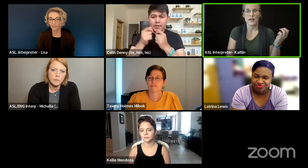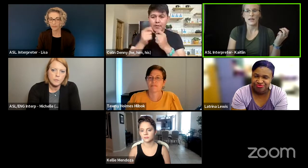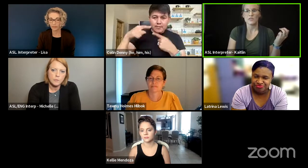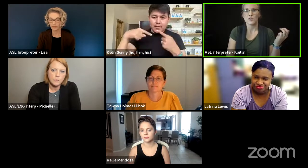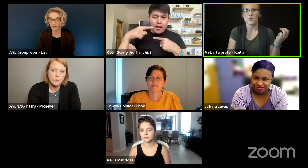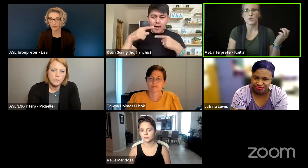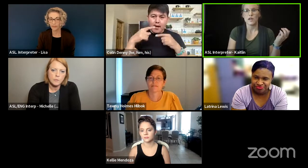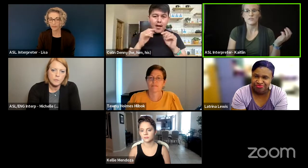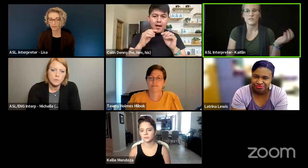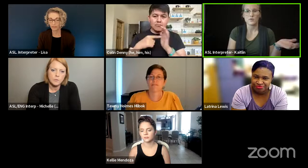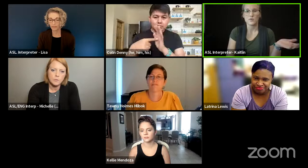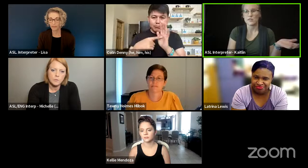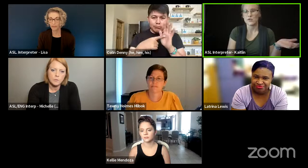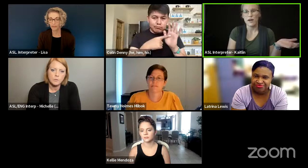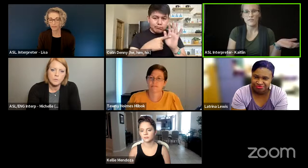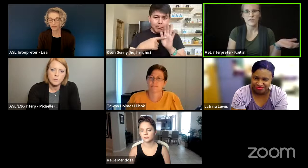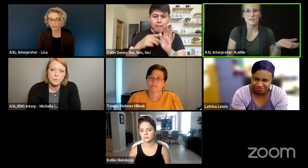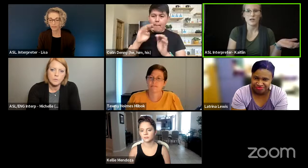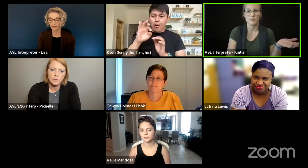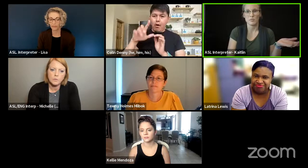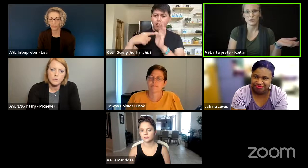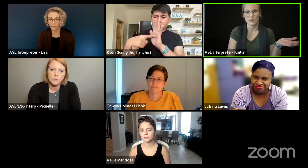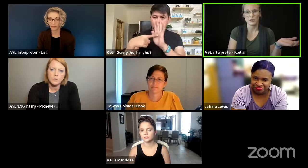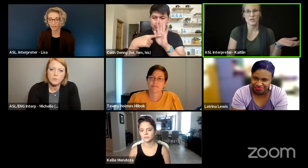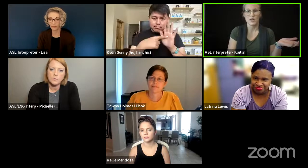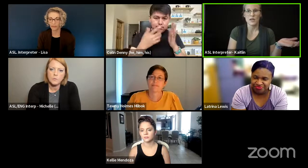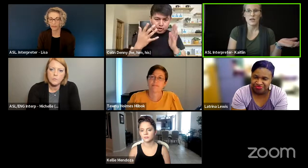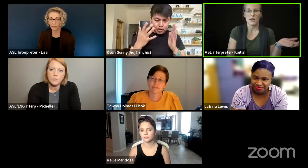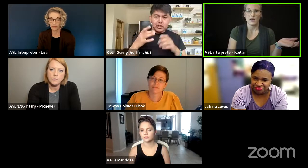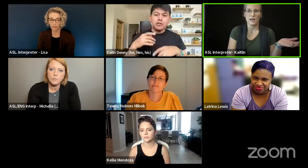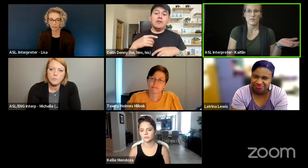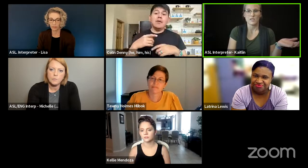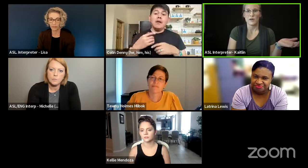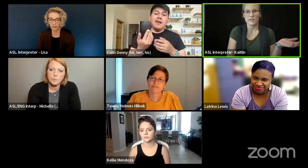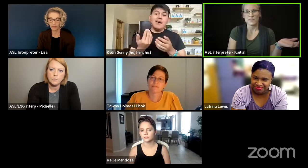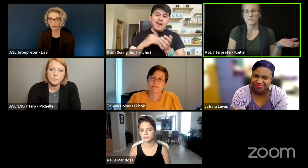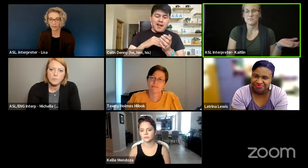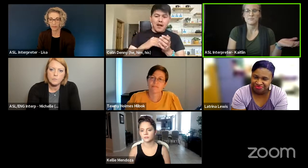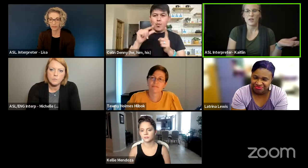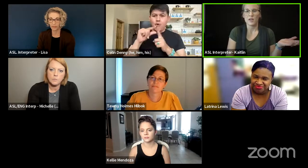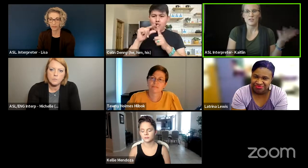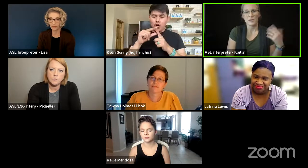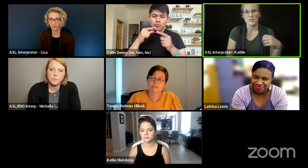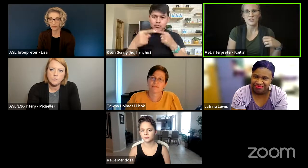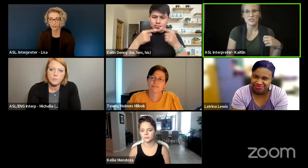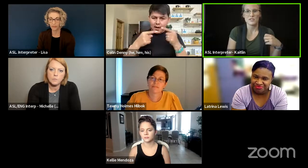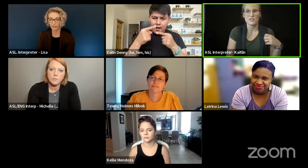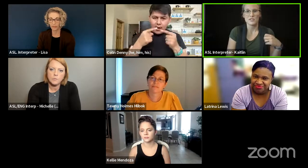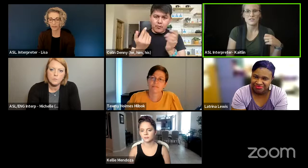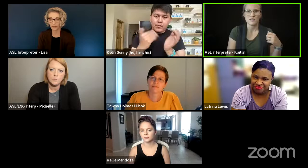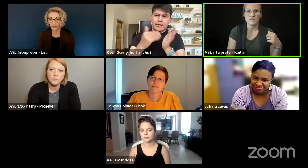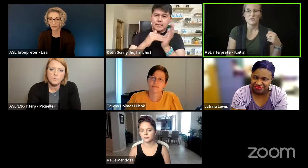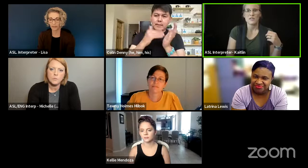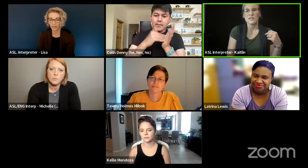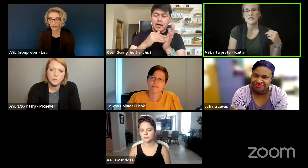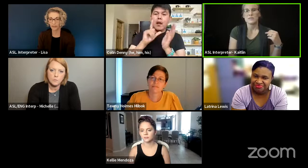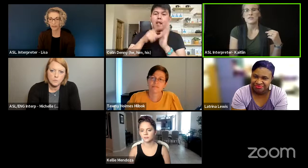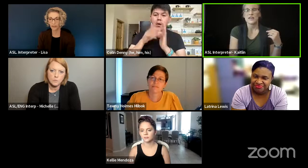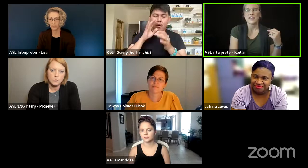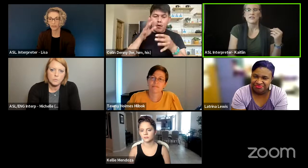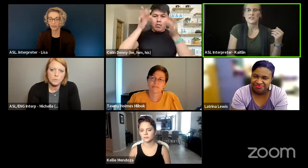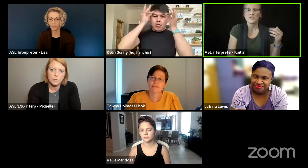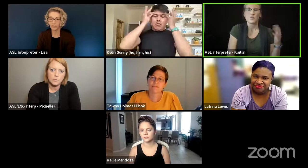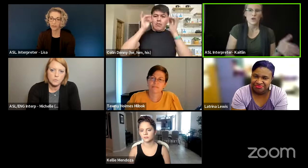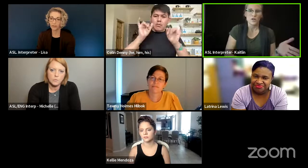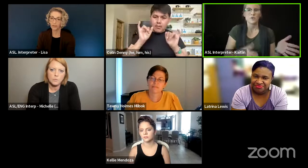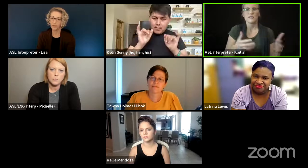And I show a lot of visuals and graphics to help them learn, as well as other images.